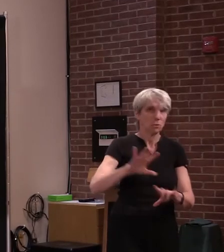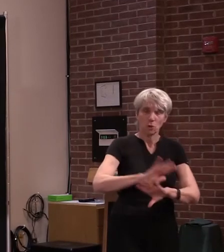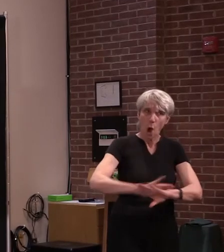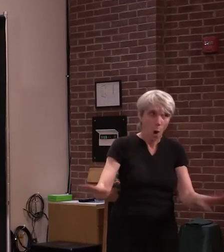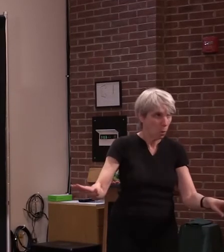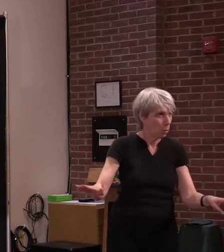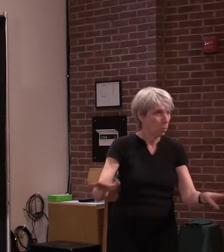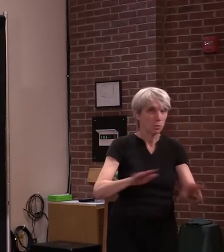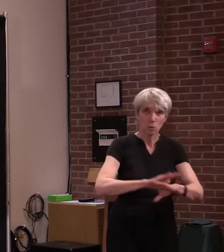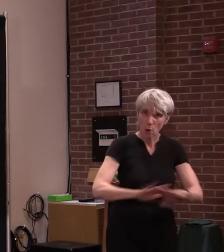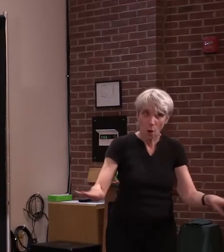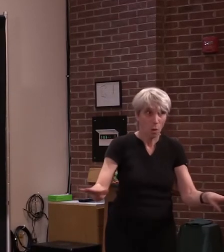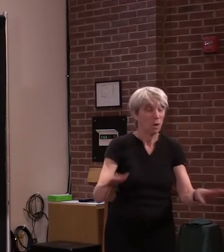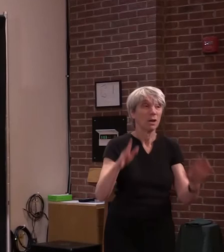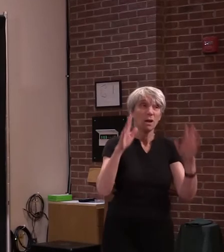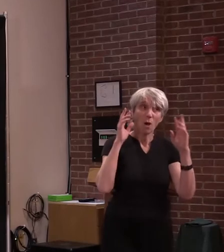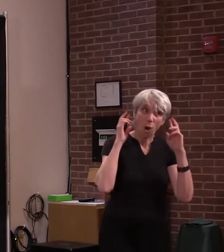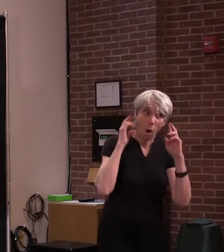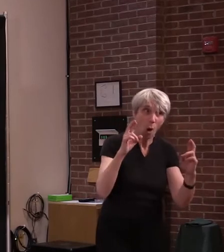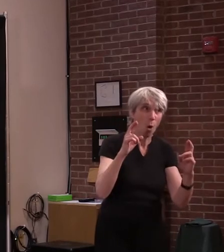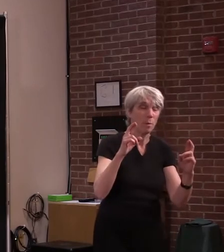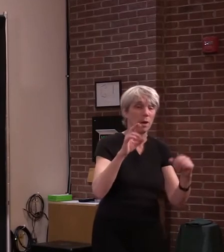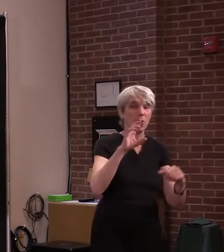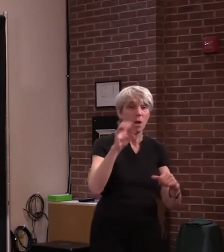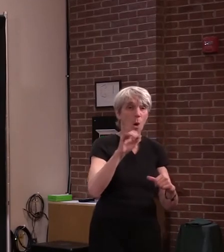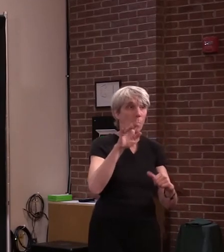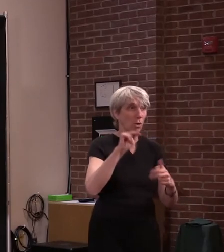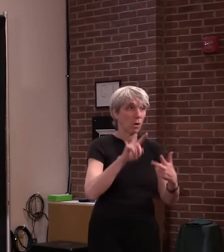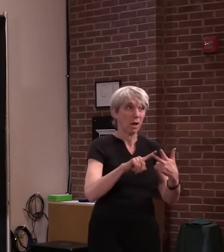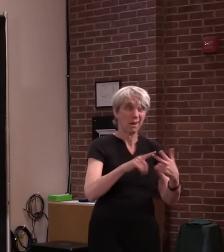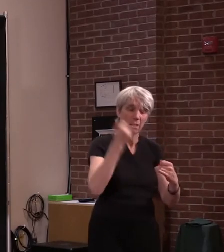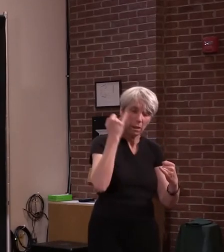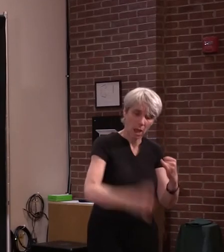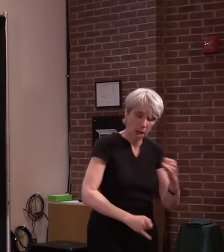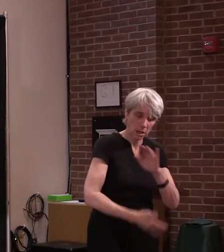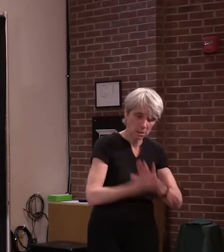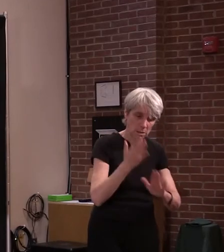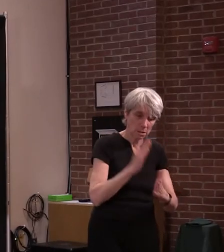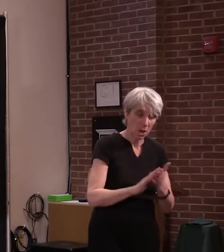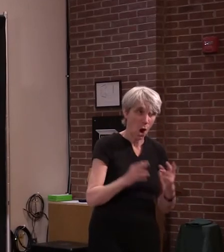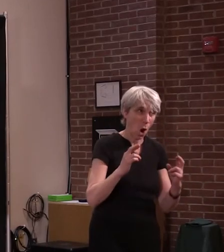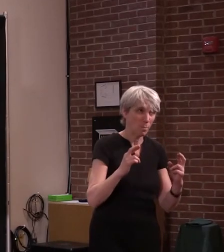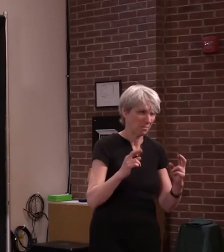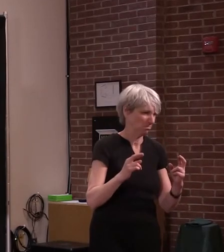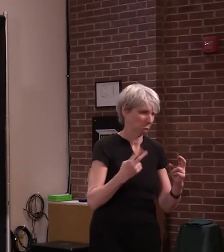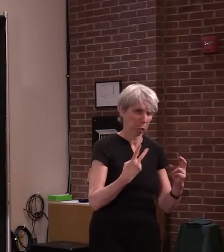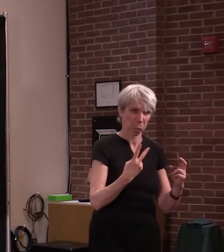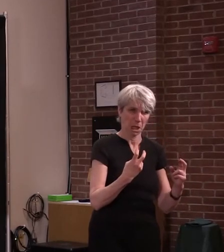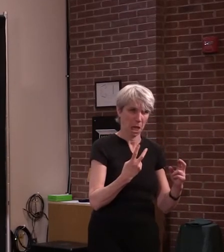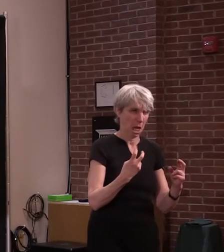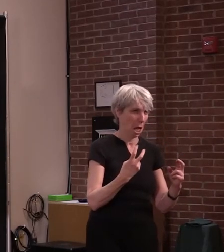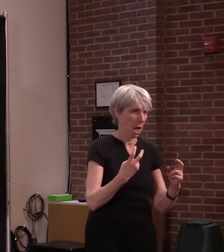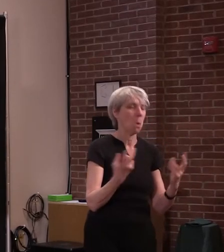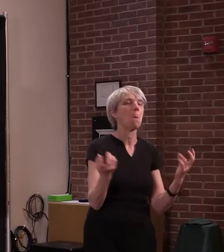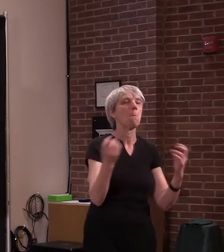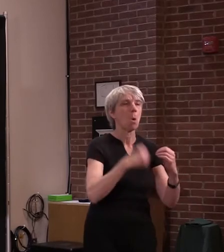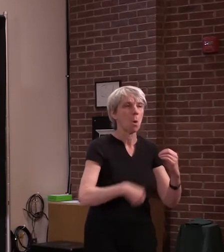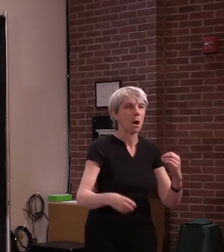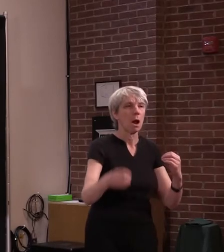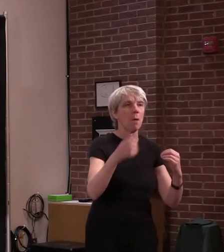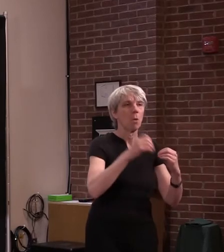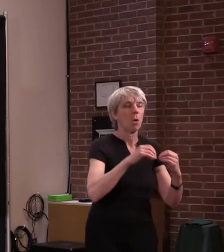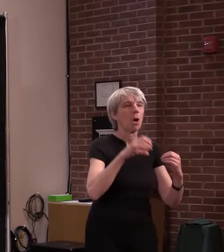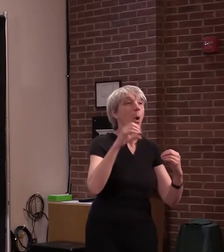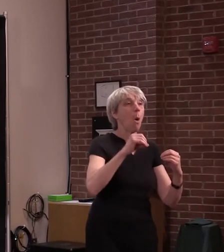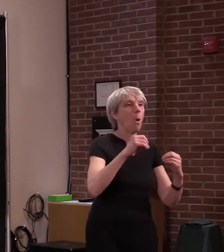the Omicron is the last variant to come along, the reality is it isn't. There will be other variants, but if